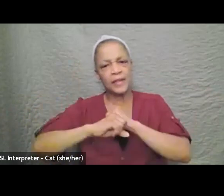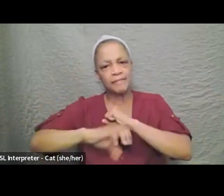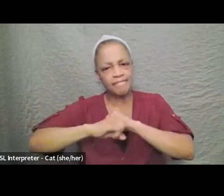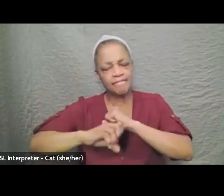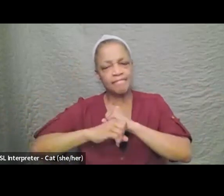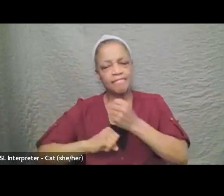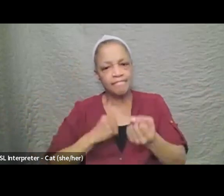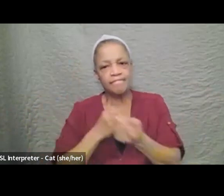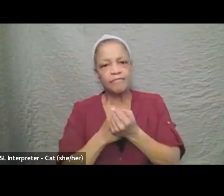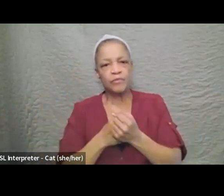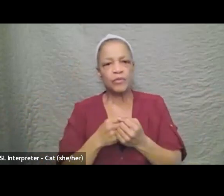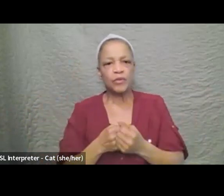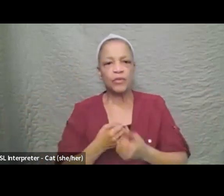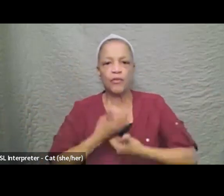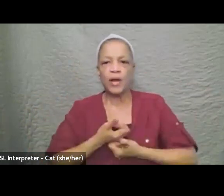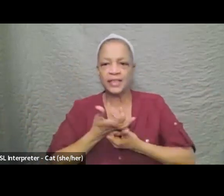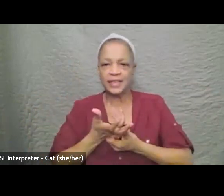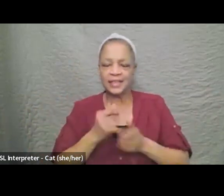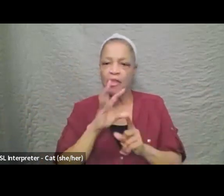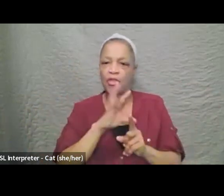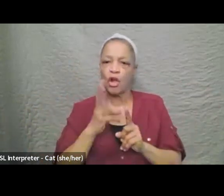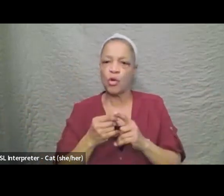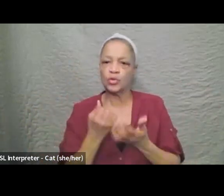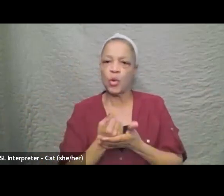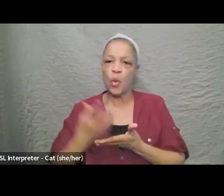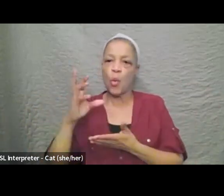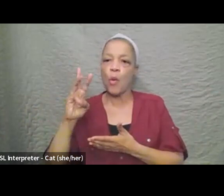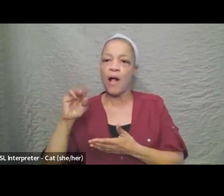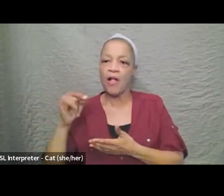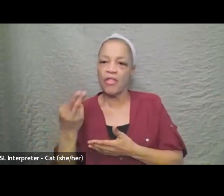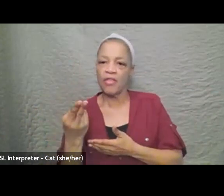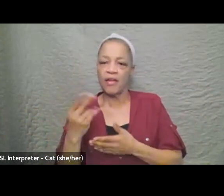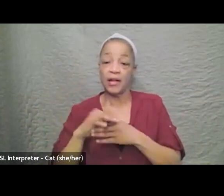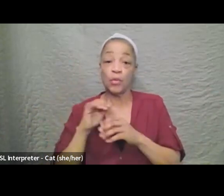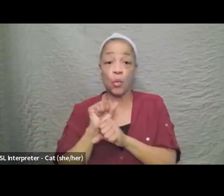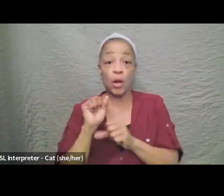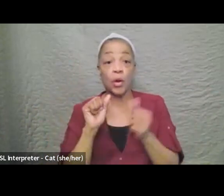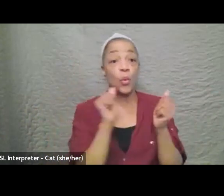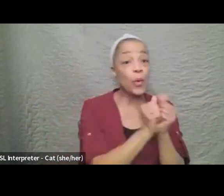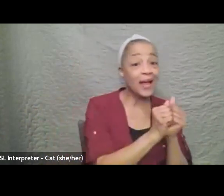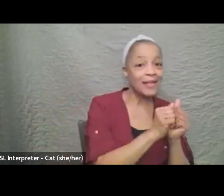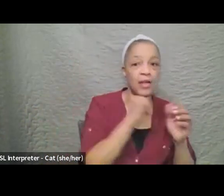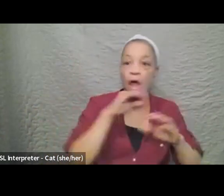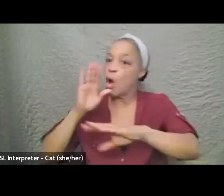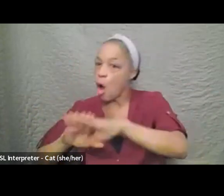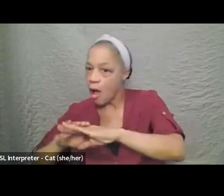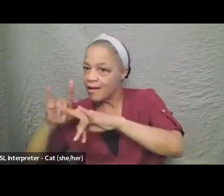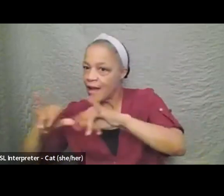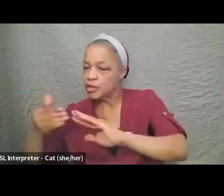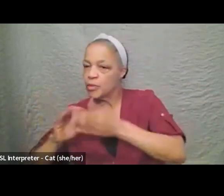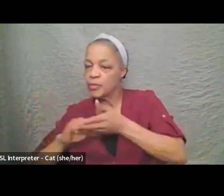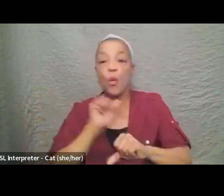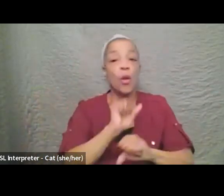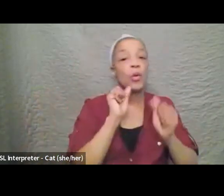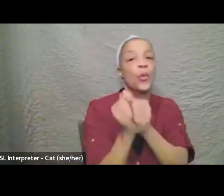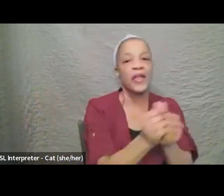highlight the cultural wealth and how to work with, not on, diverse communities.